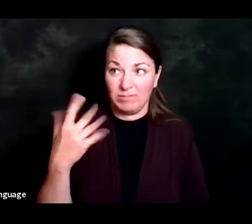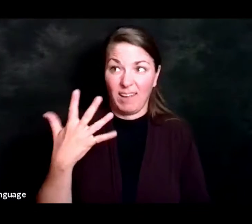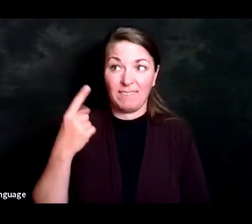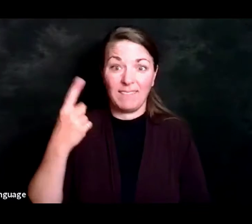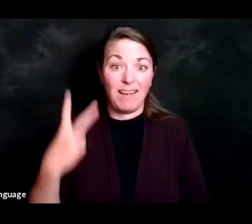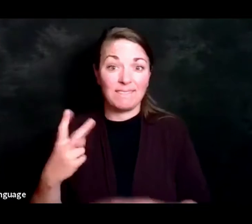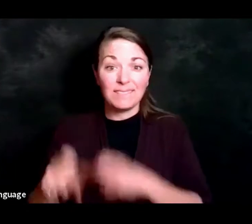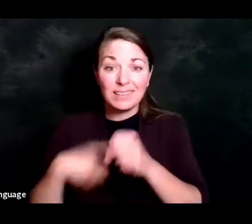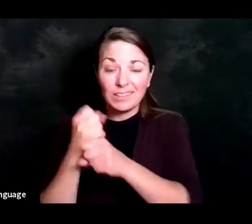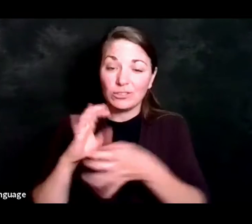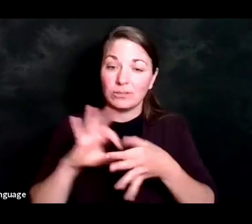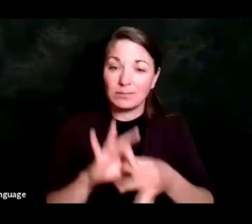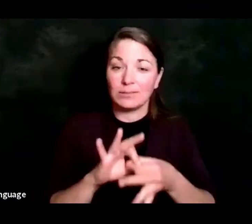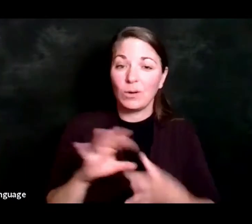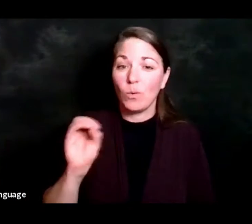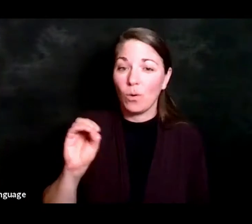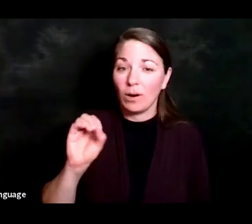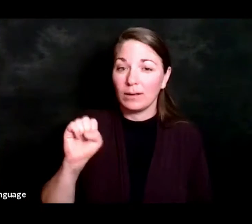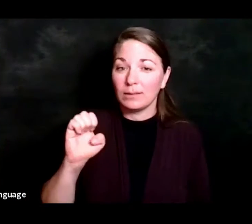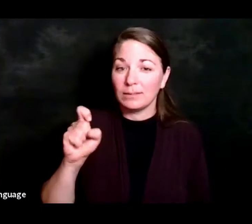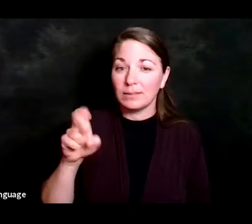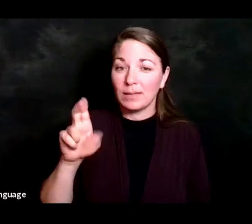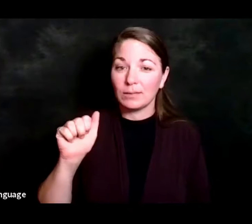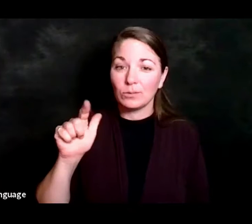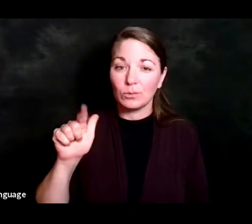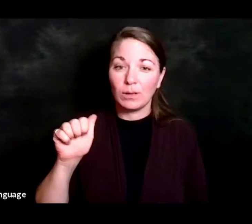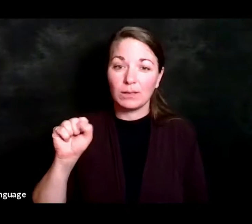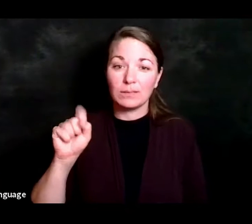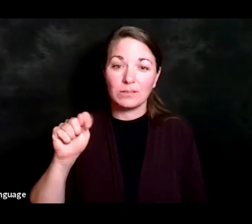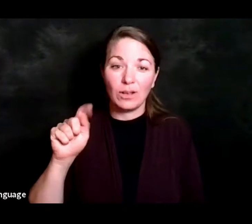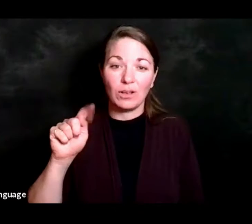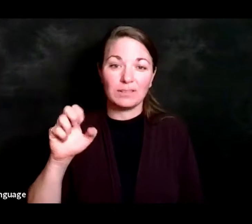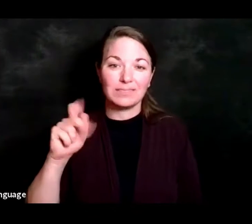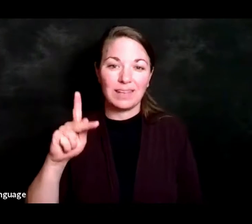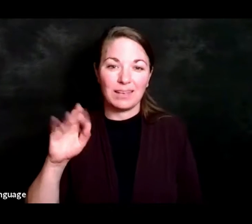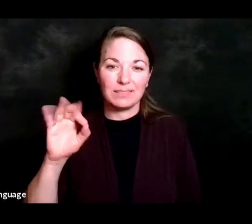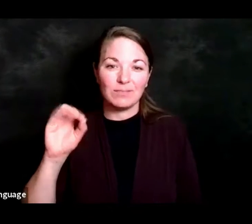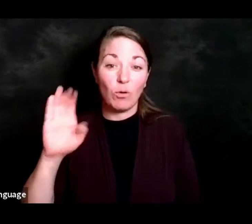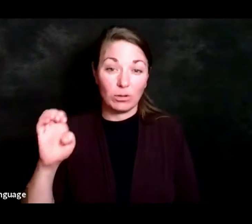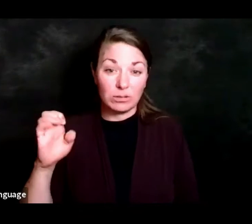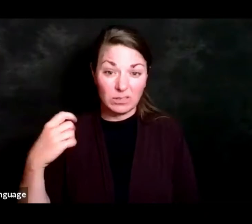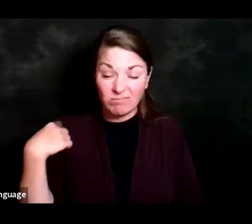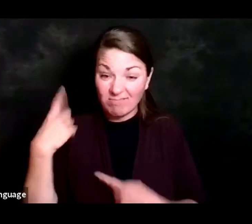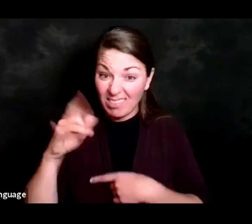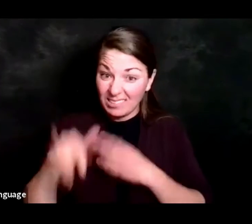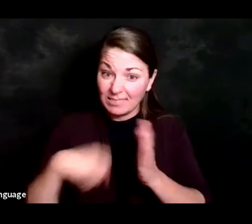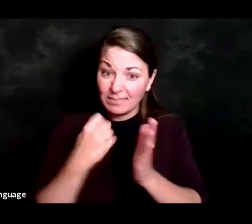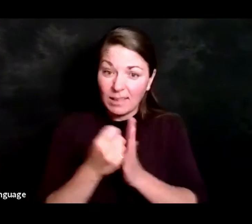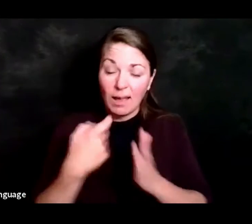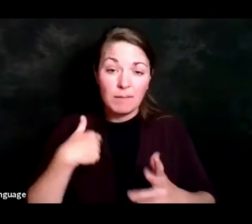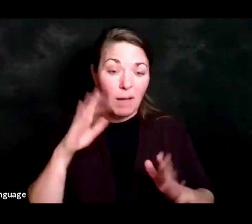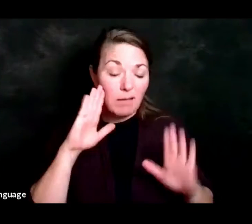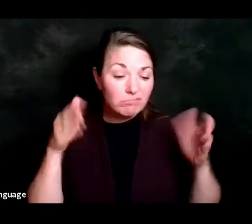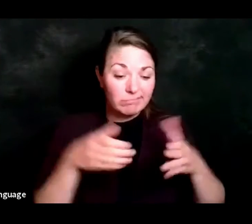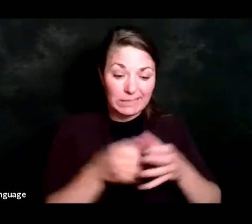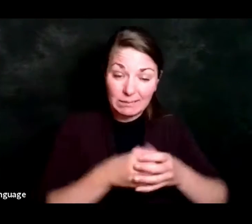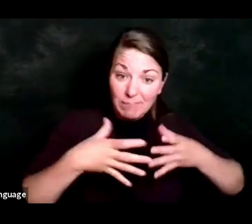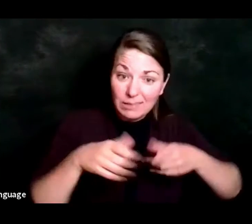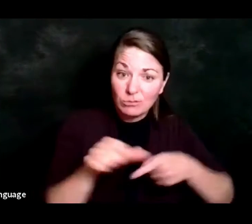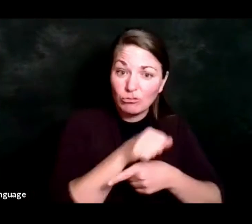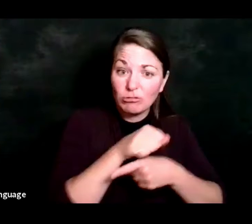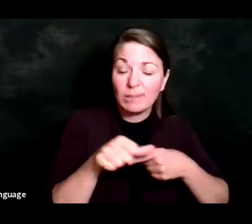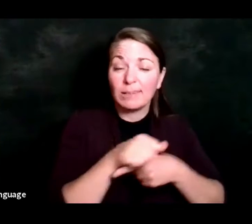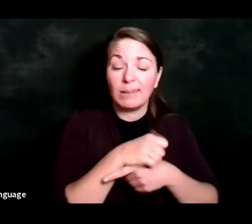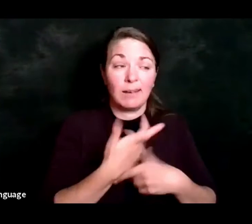years. Part of my focus during that time has been on expanding SANE training and support in the many rural areas of our